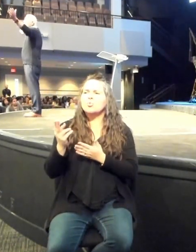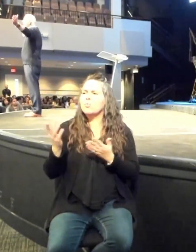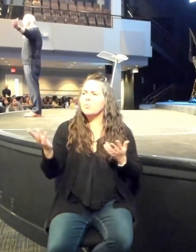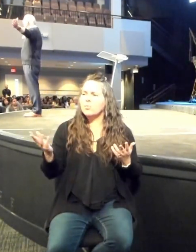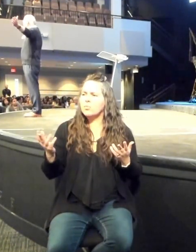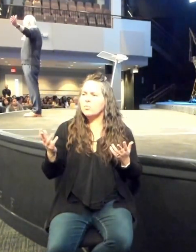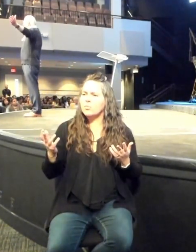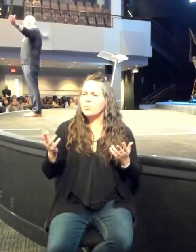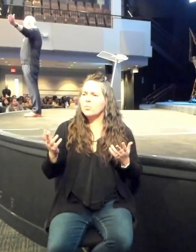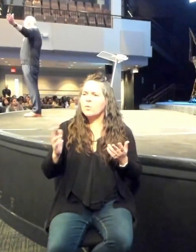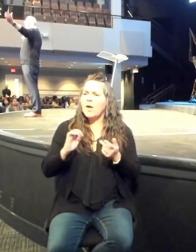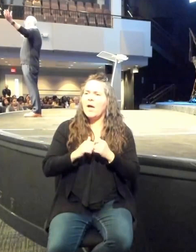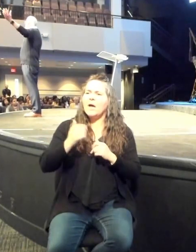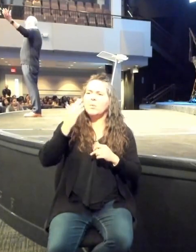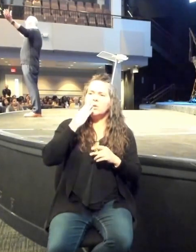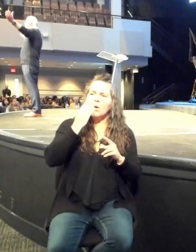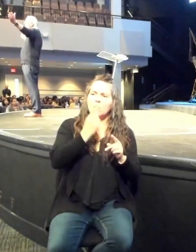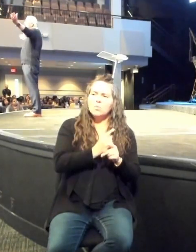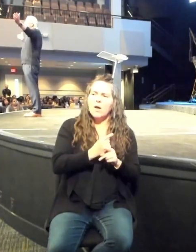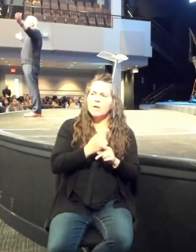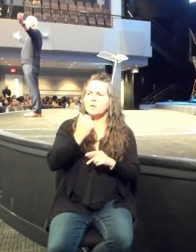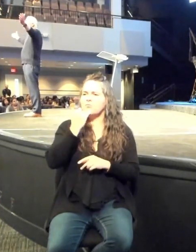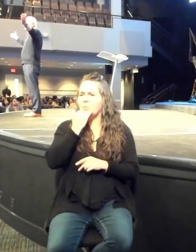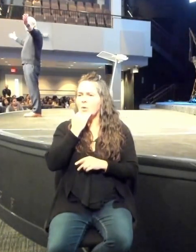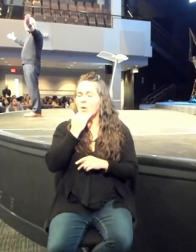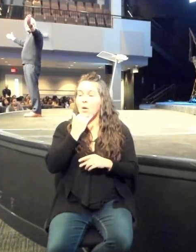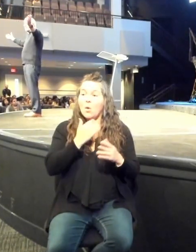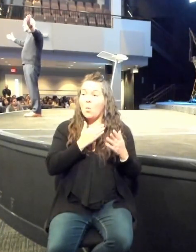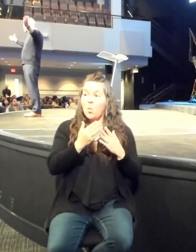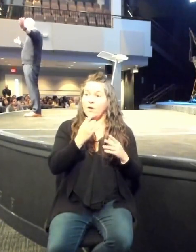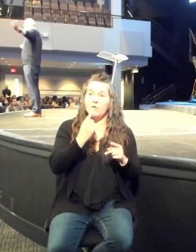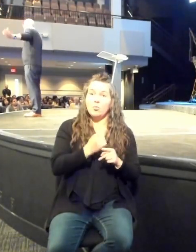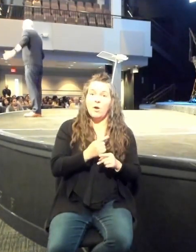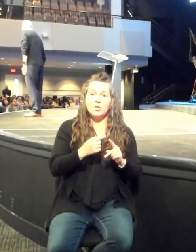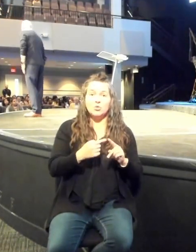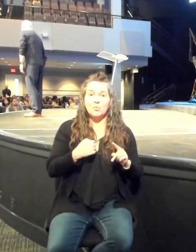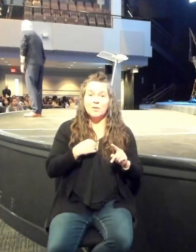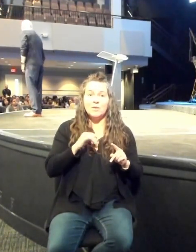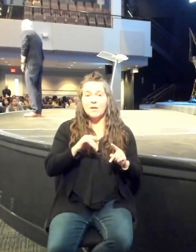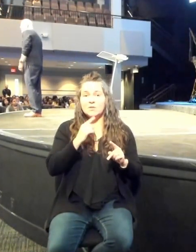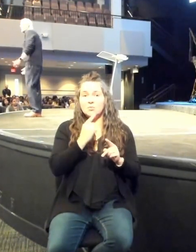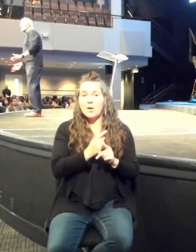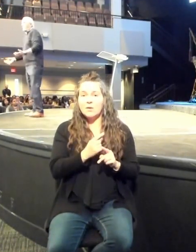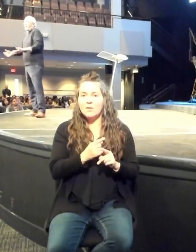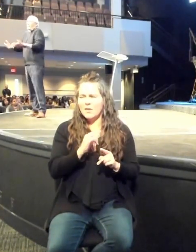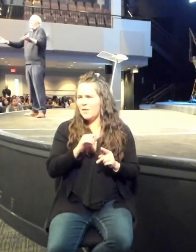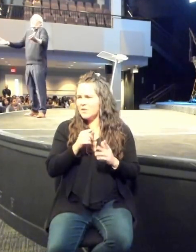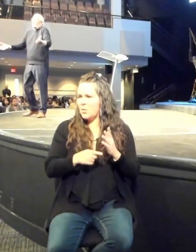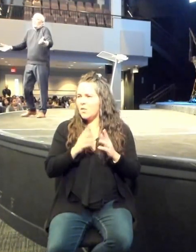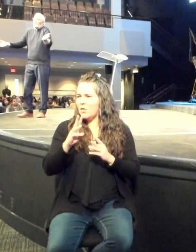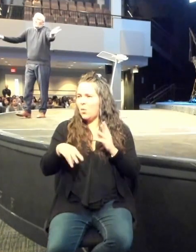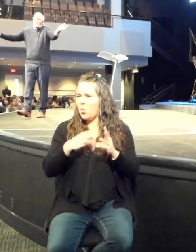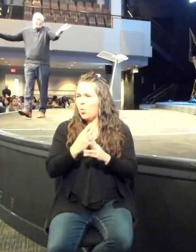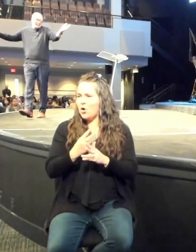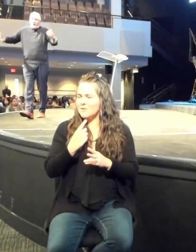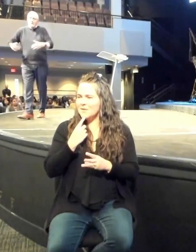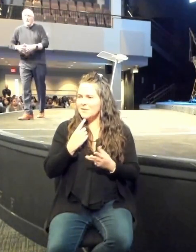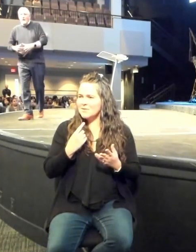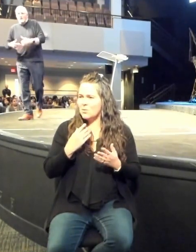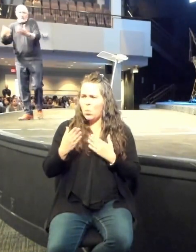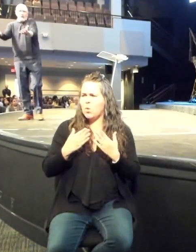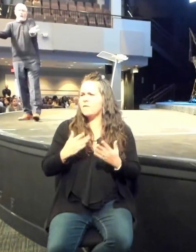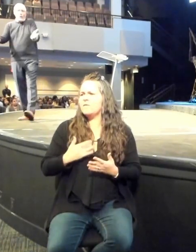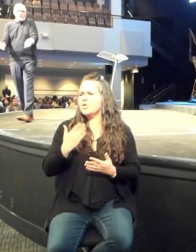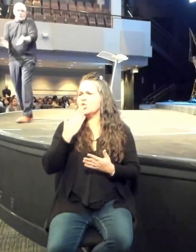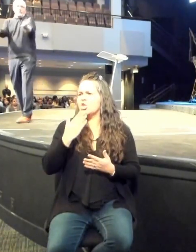know what's right and wrong? Whatever's right to me is right. That's what the world tells you. The world tells you whatever feels good to you, just do it, because